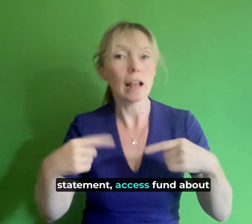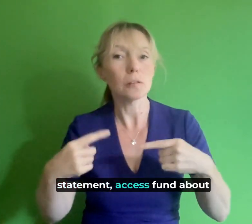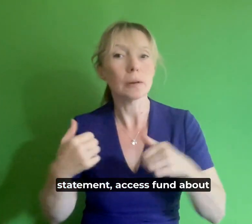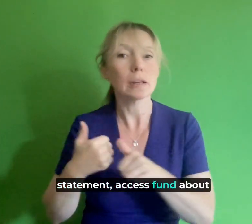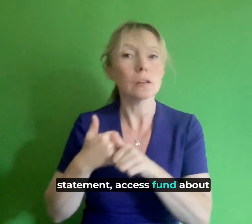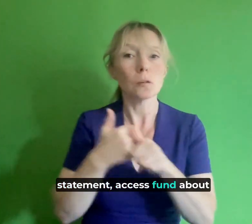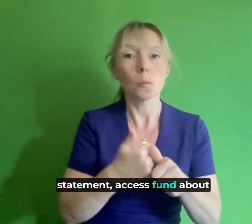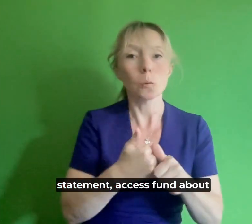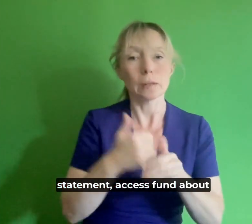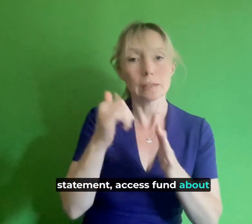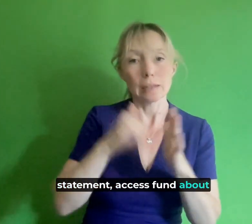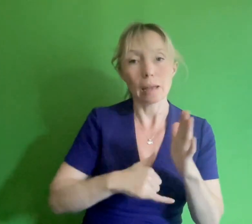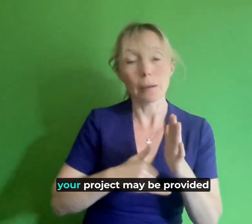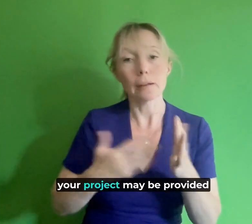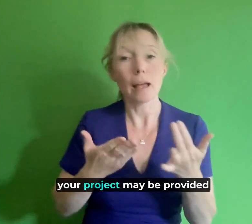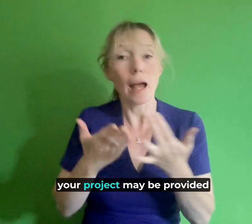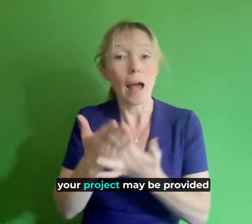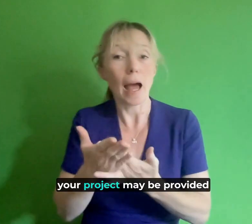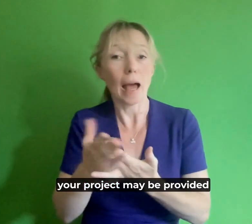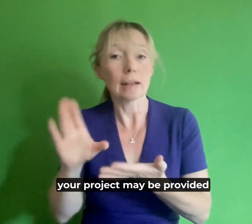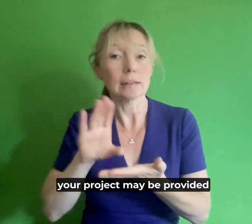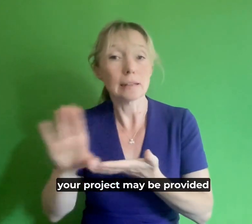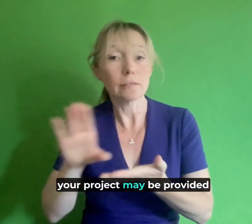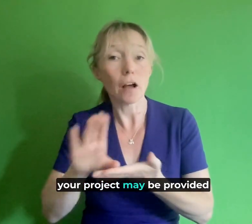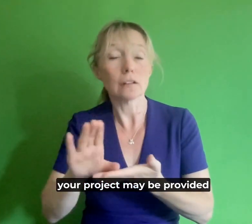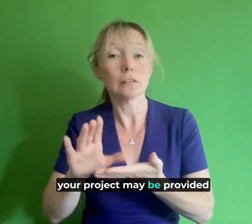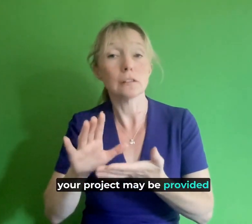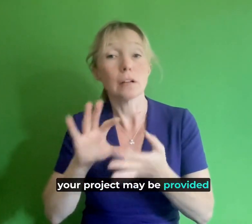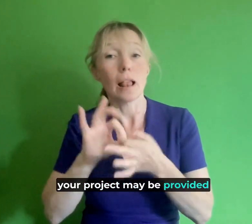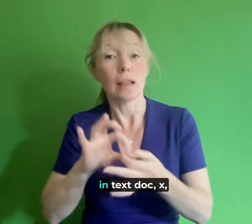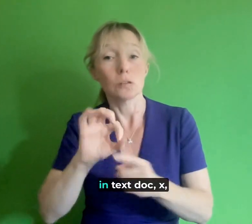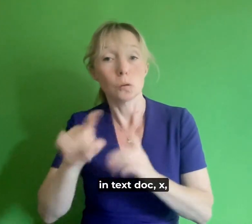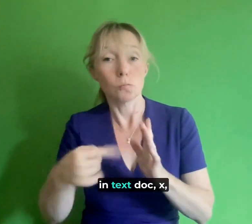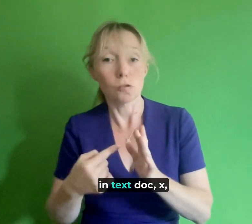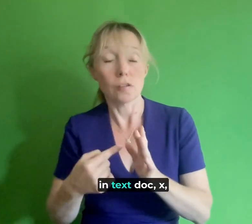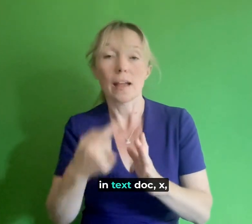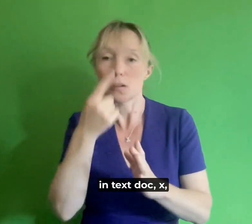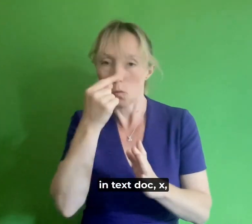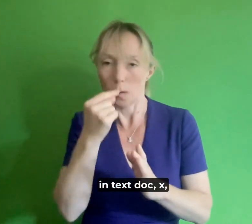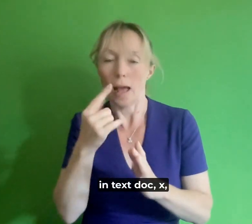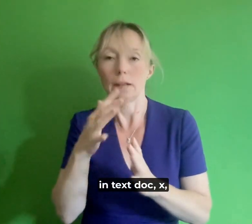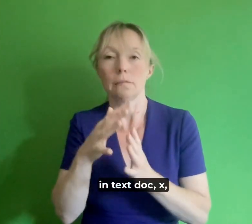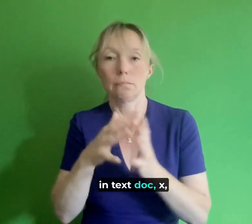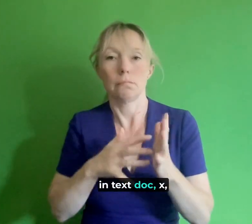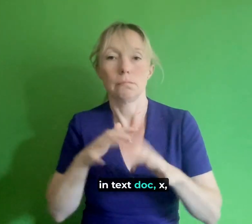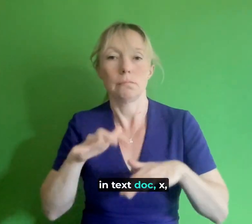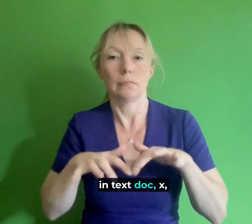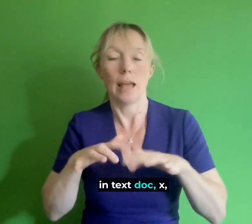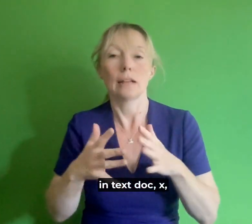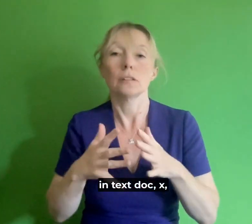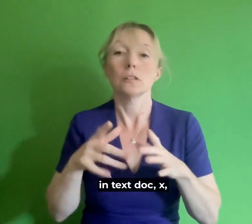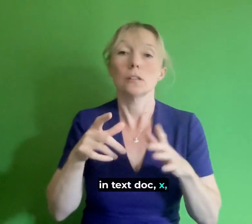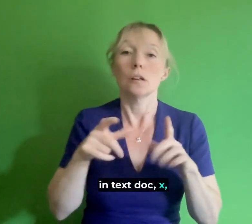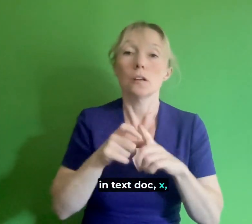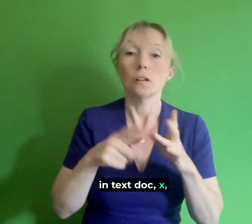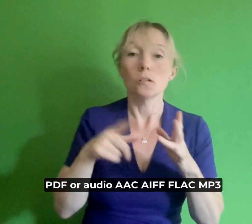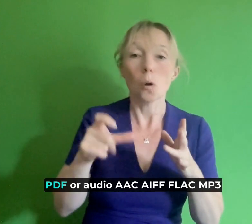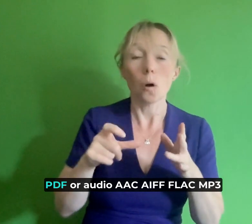access fund, about your project, may be provided in text, doc, docx,